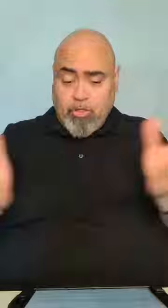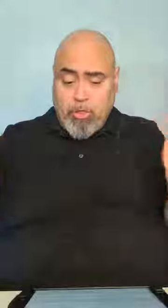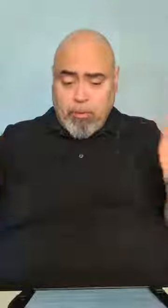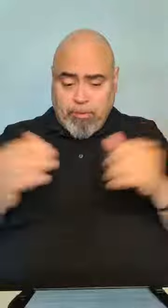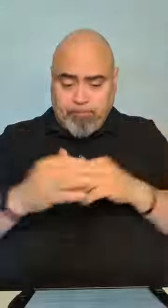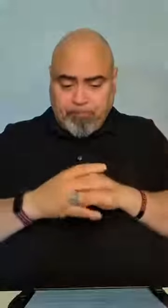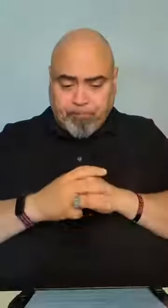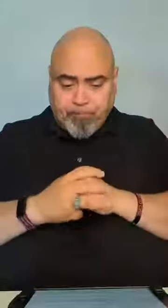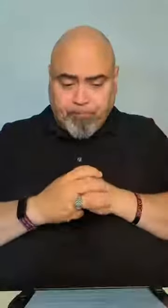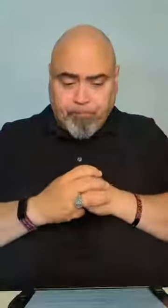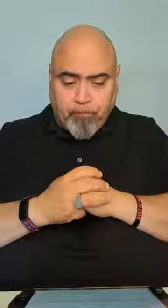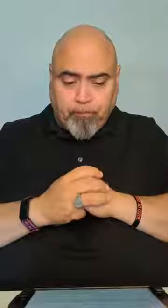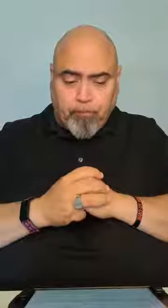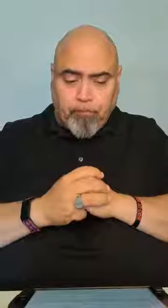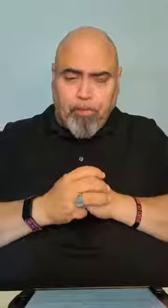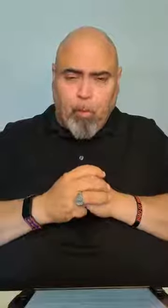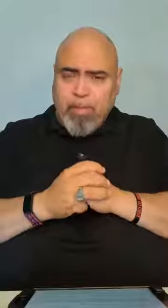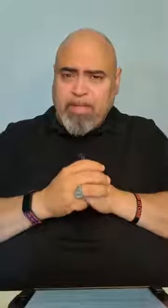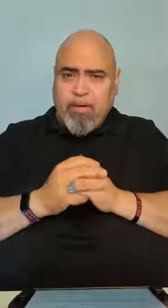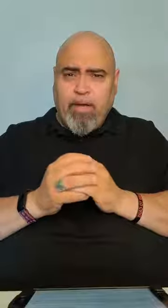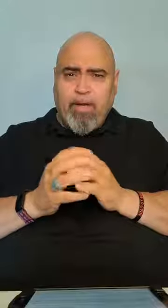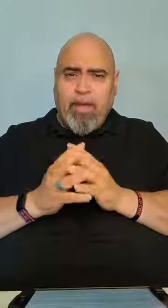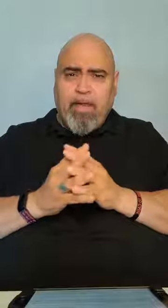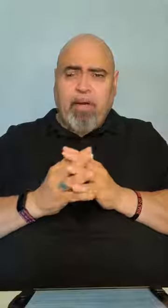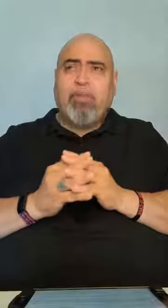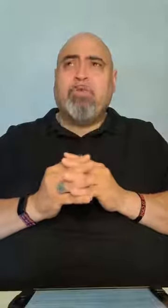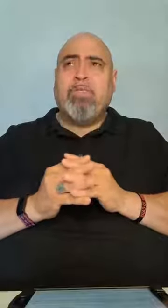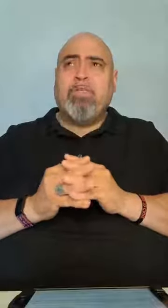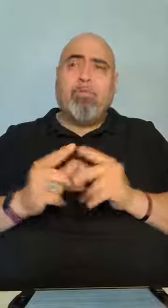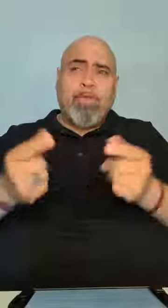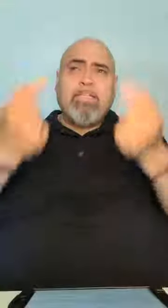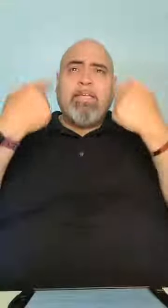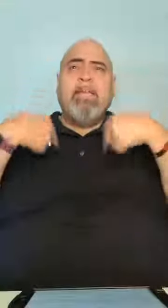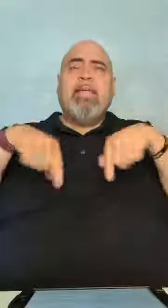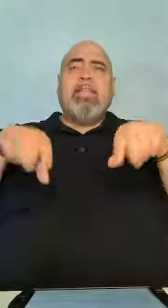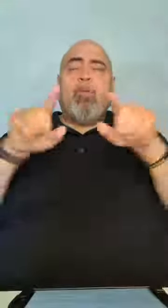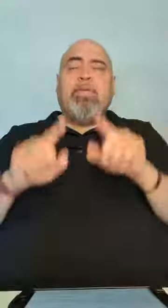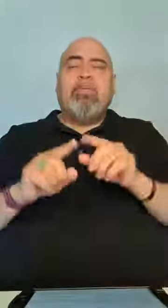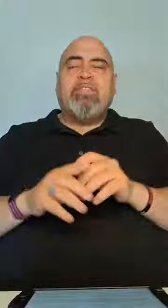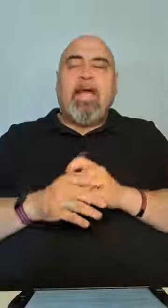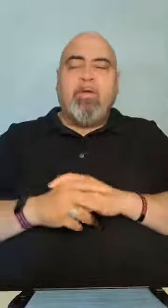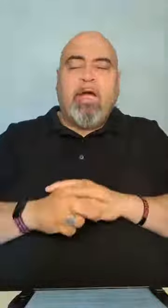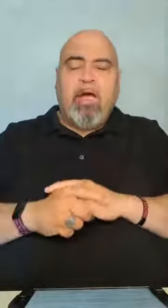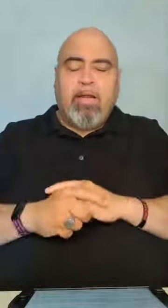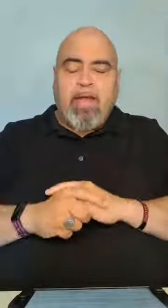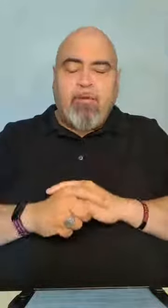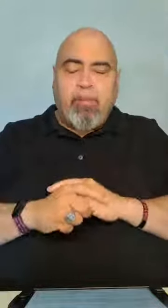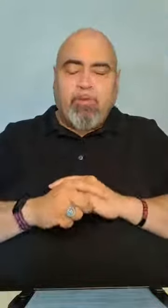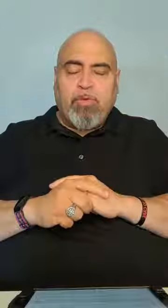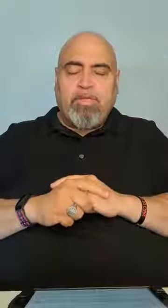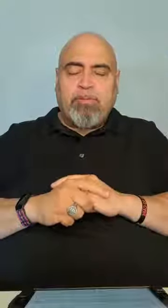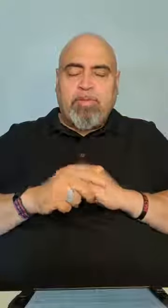don't. We miss out on a lot of opportunities. And the reason that we miss out on a lot of opportunities is because